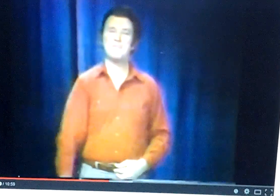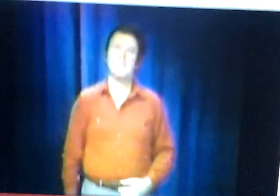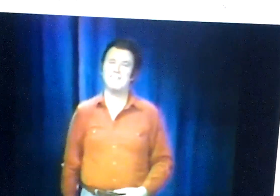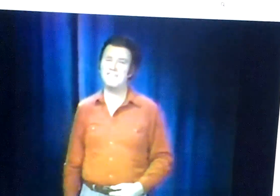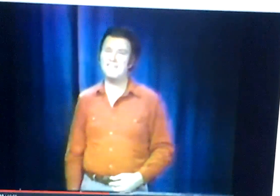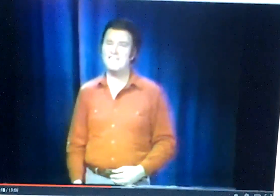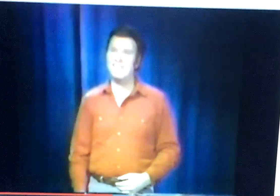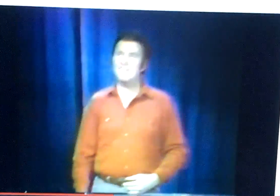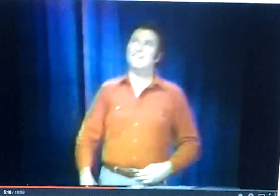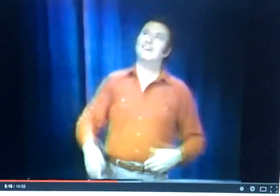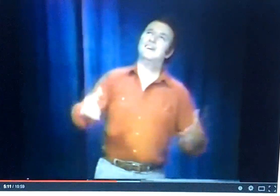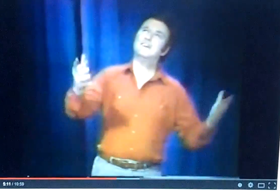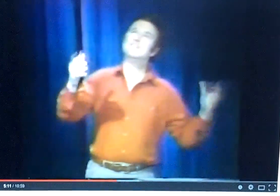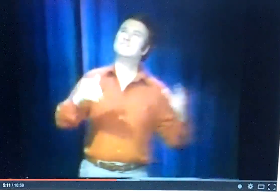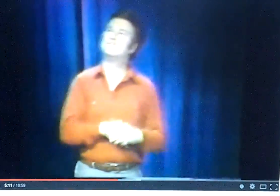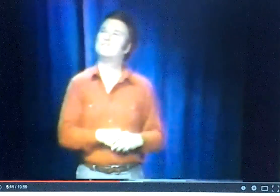We did have a discussion.